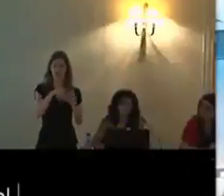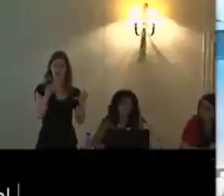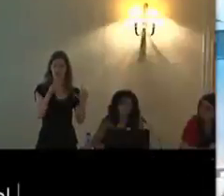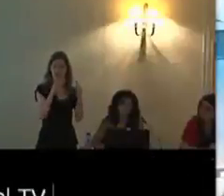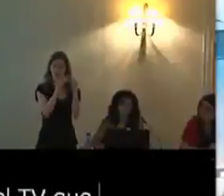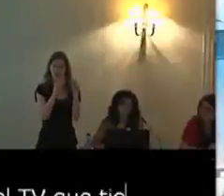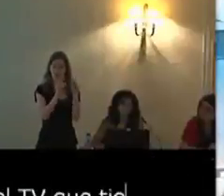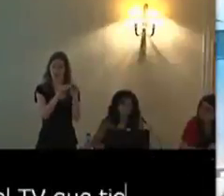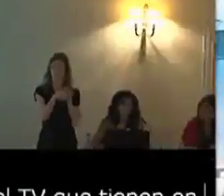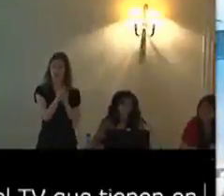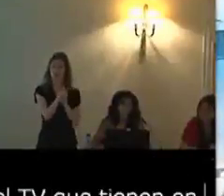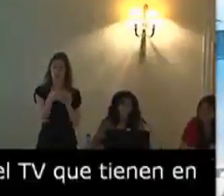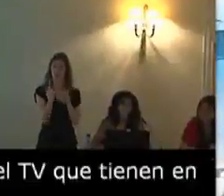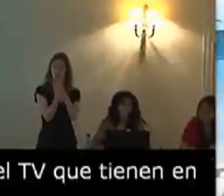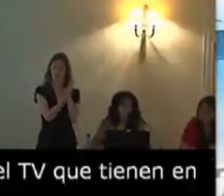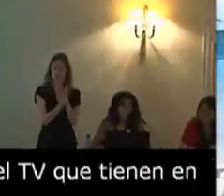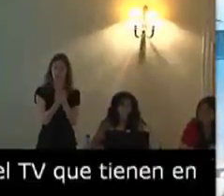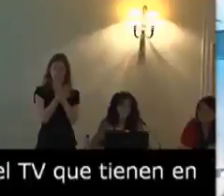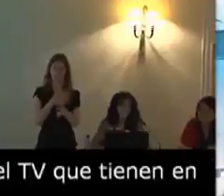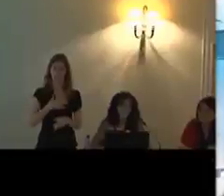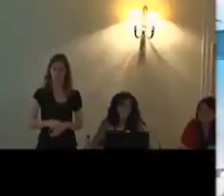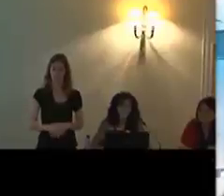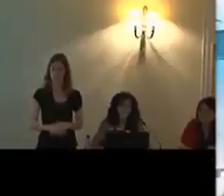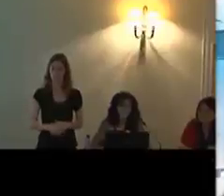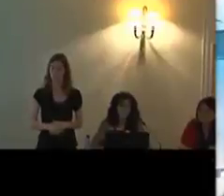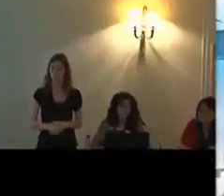and it's integrated in their home television.